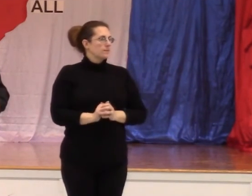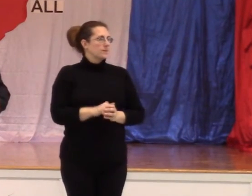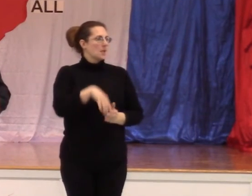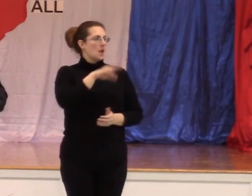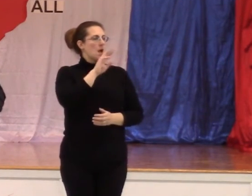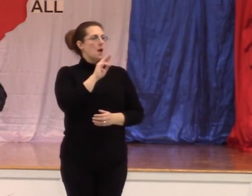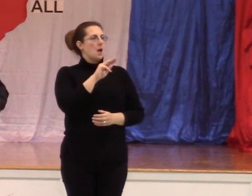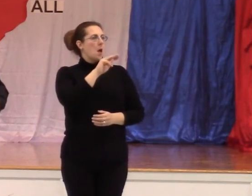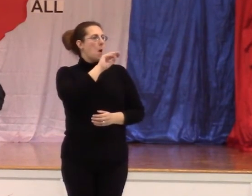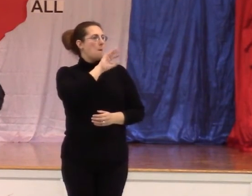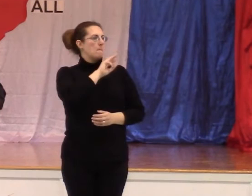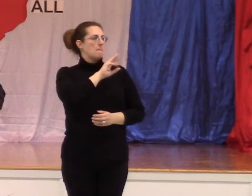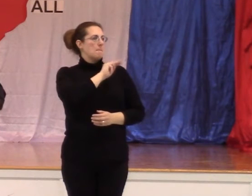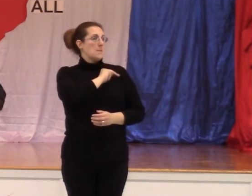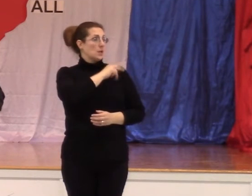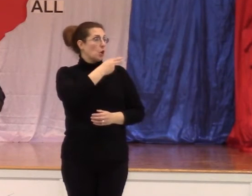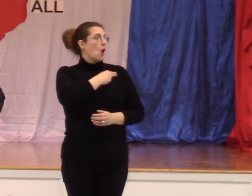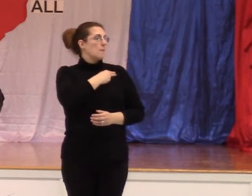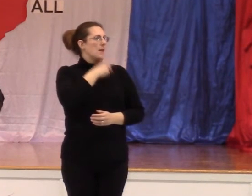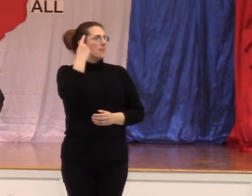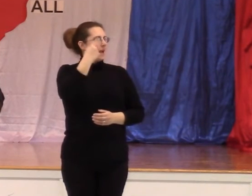Melchior thought himself a prophet,